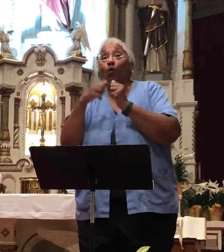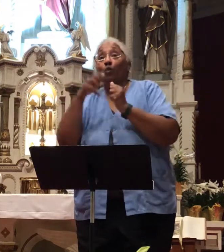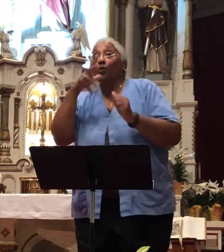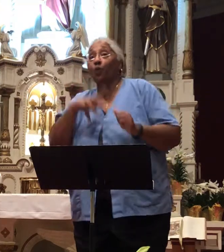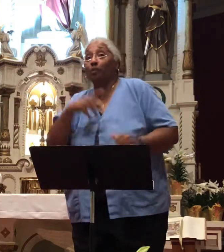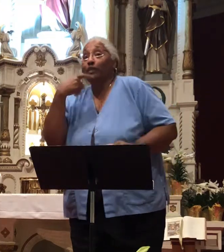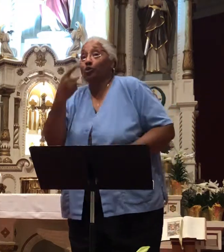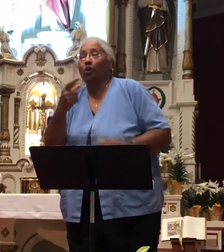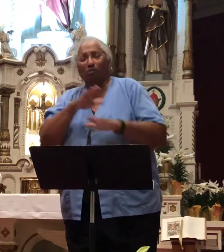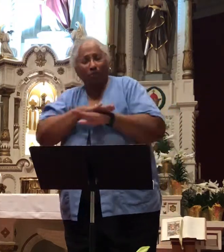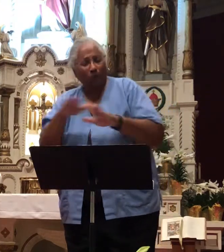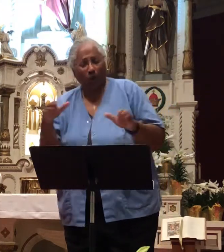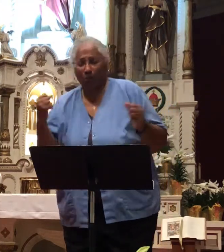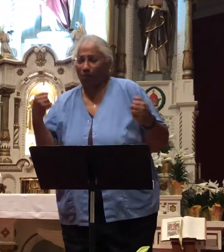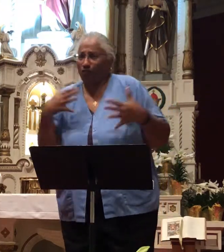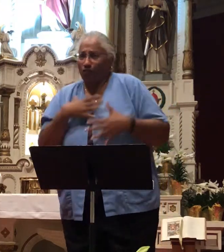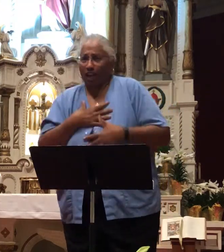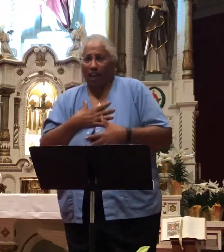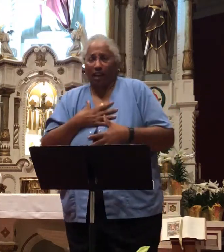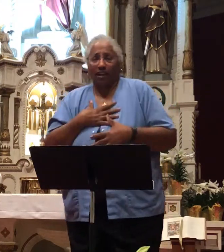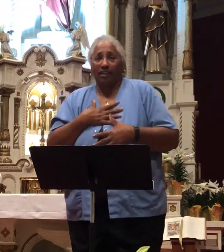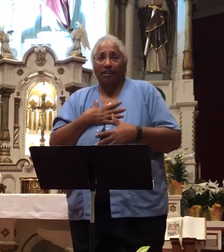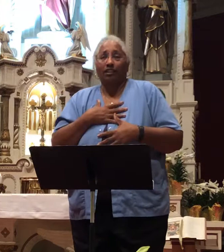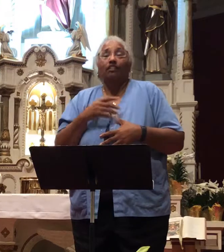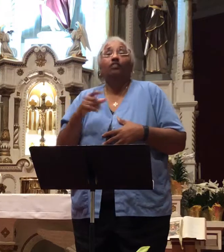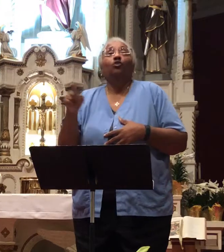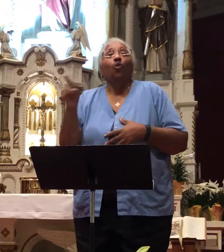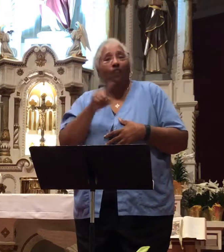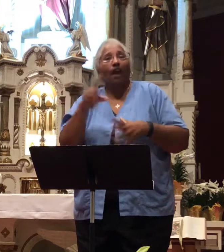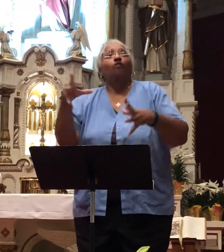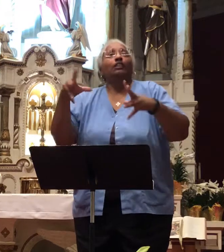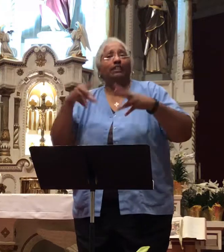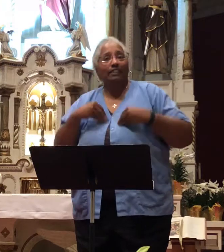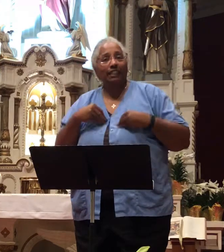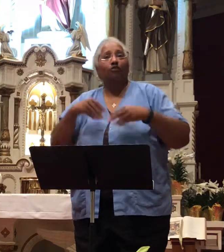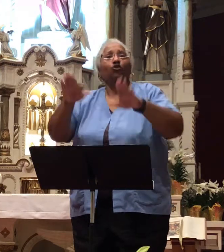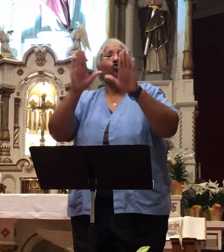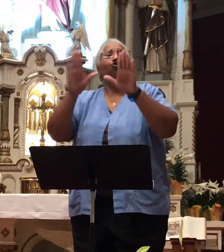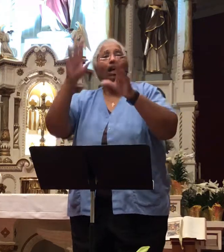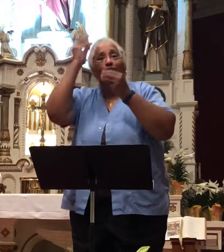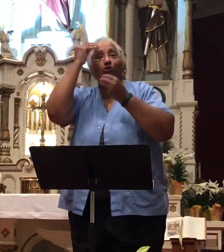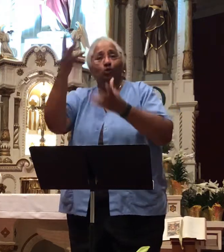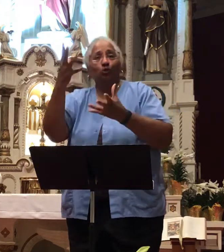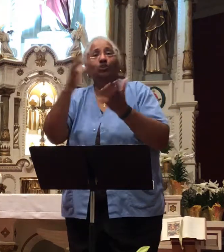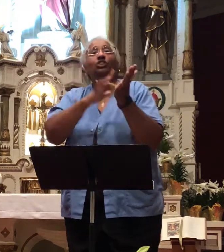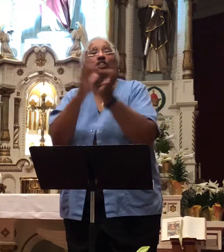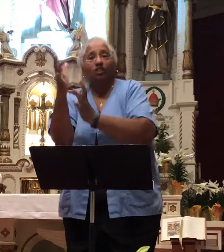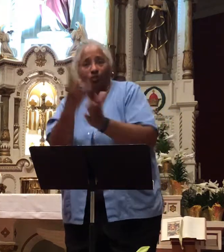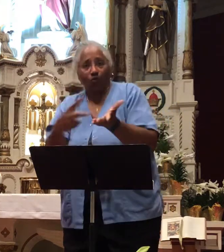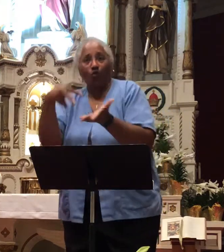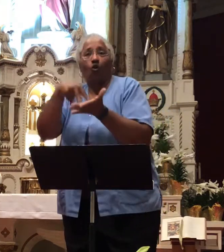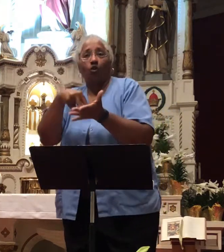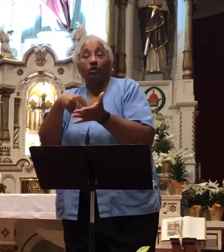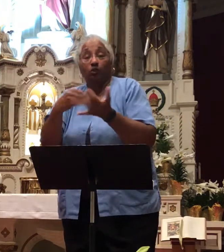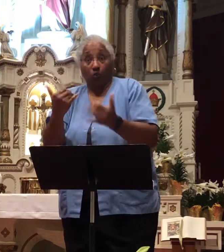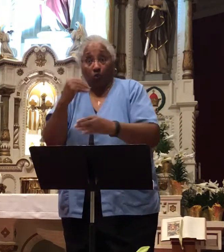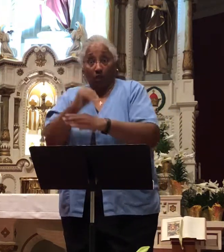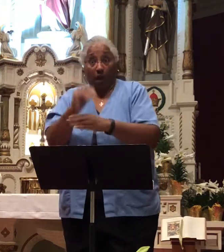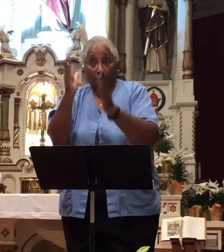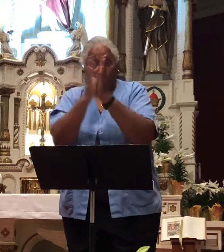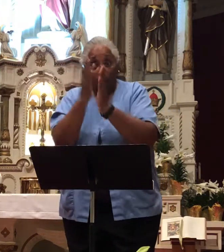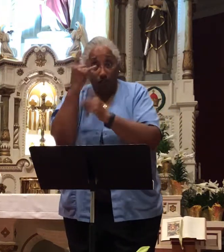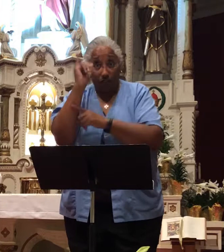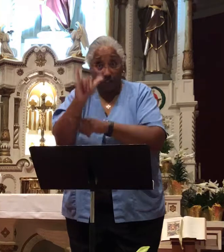And they were able to receive the great news of the resurrection. So let us pray for that tonight as